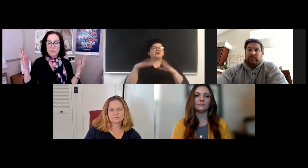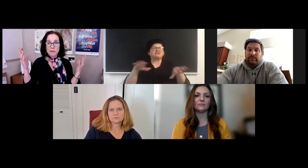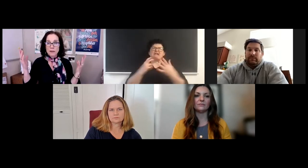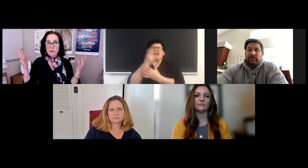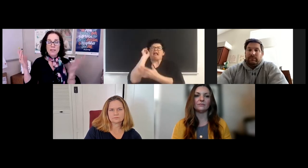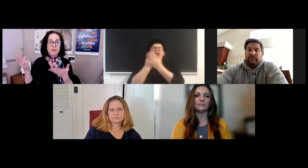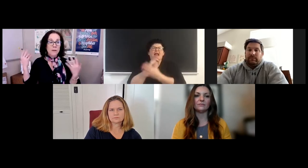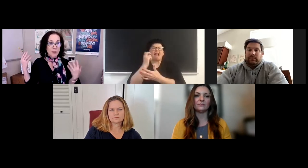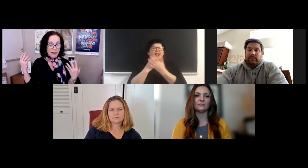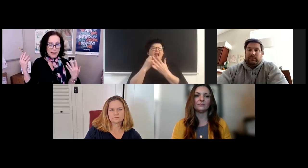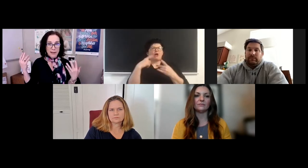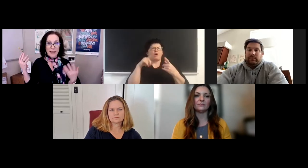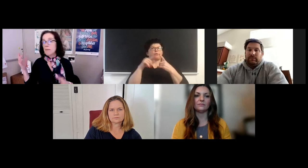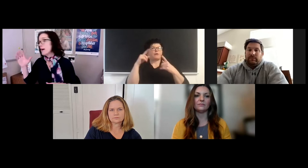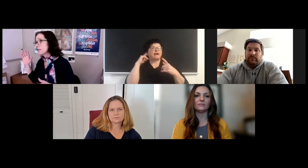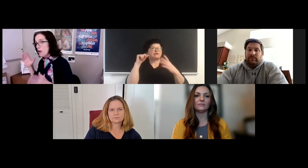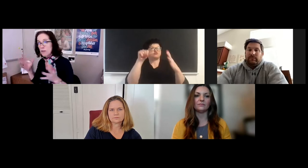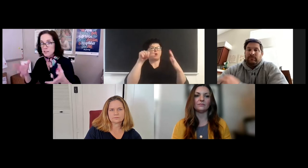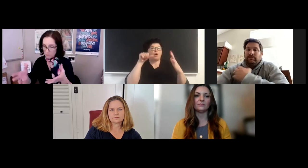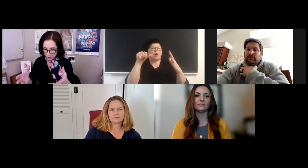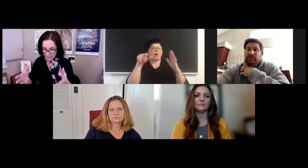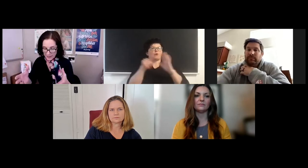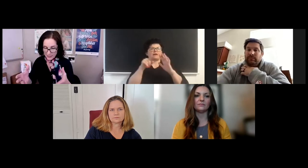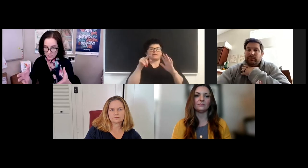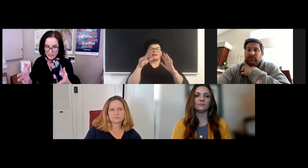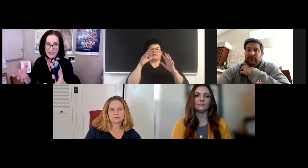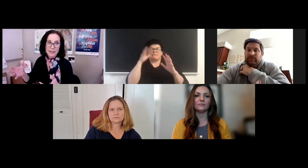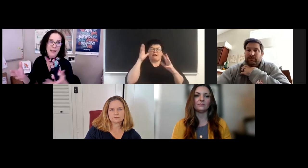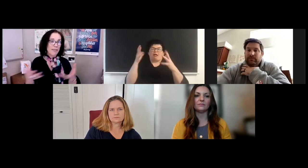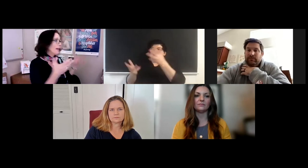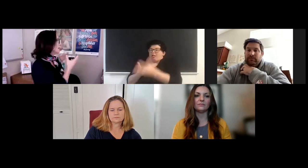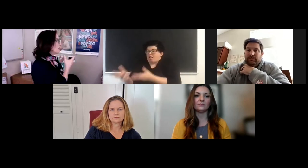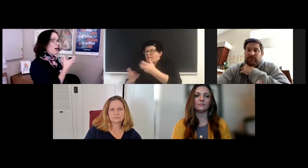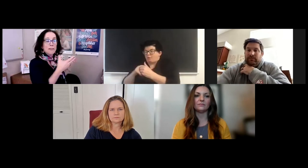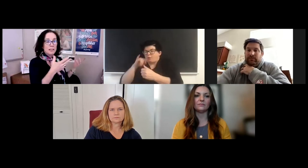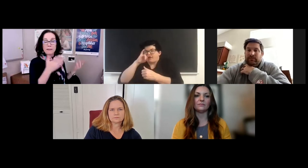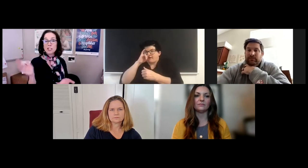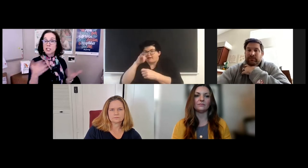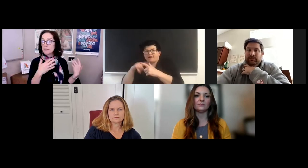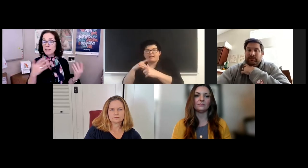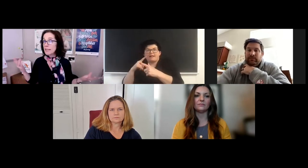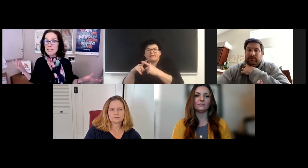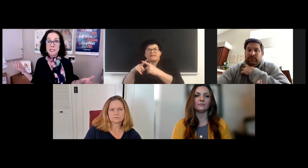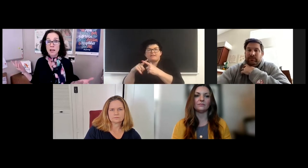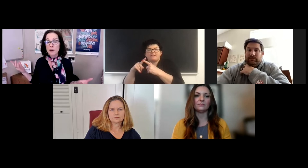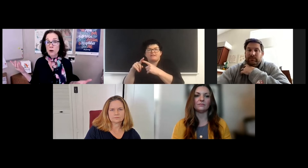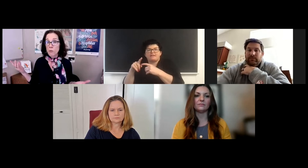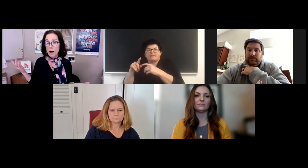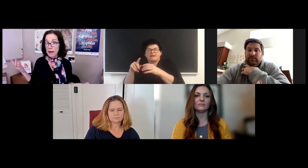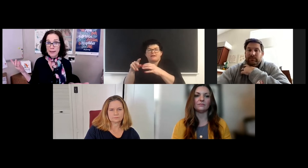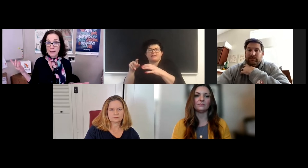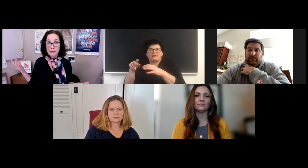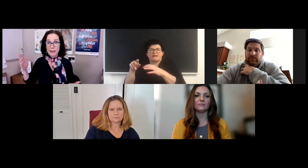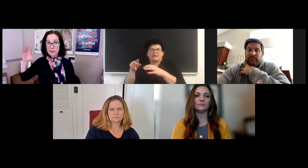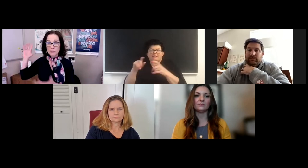tantrum when the doorbell rang and the parents all of a sudden were engaged with the kid. And then all of a sudden they just shifted and the kid did not know